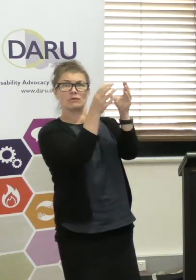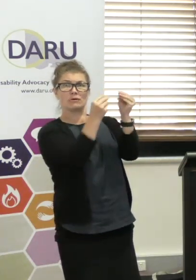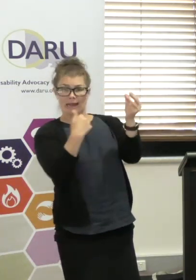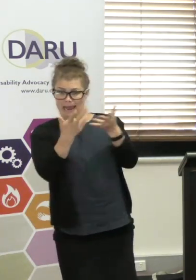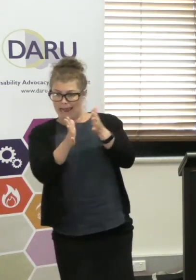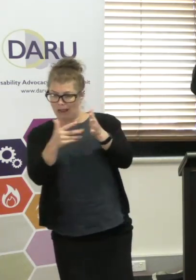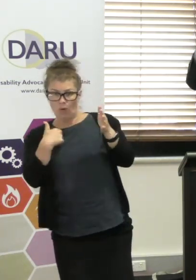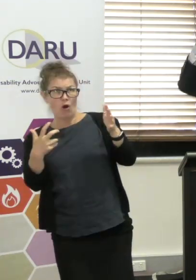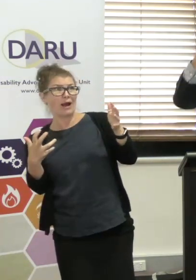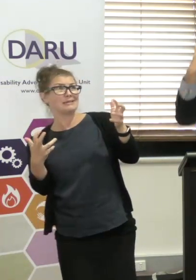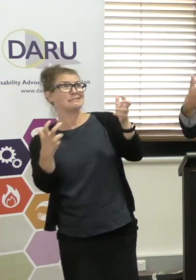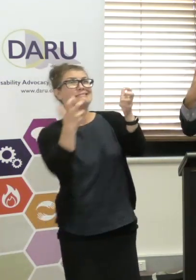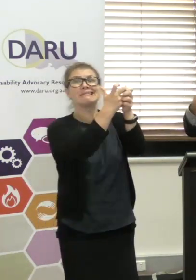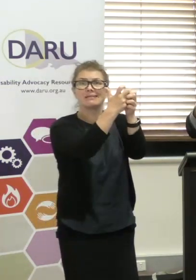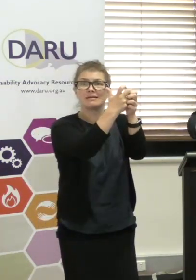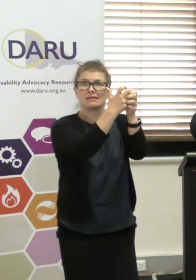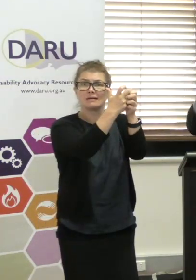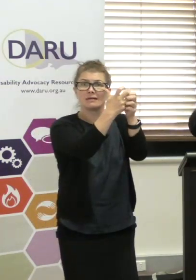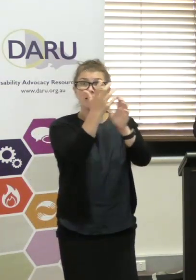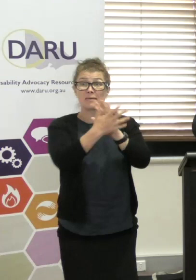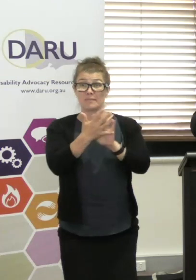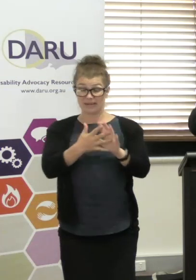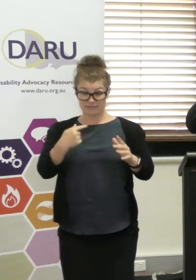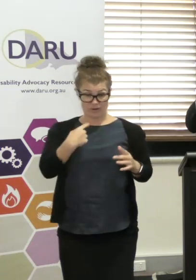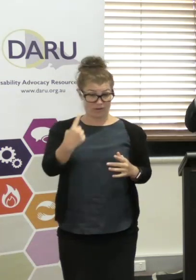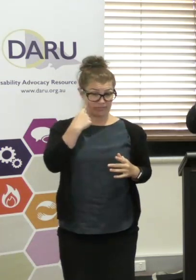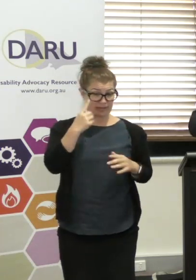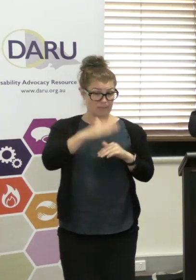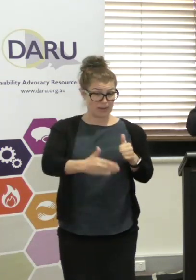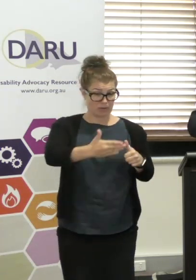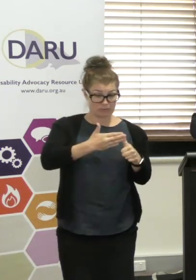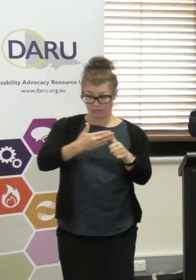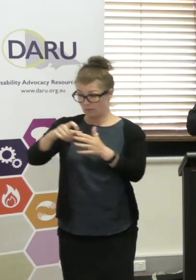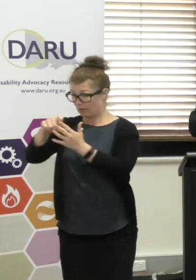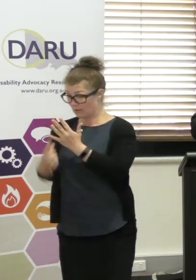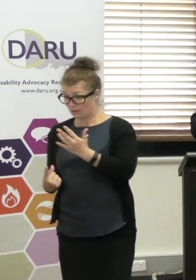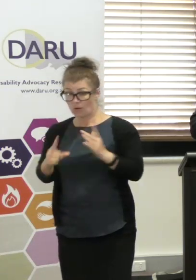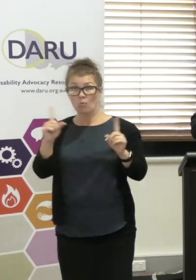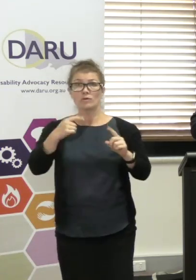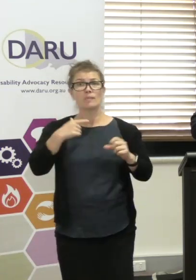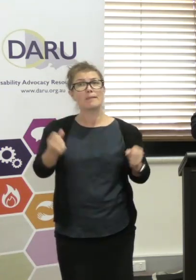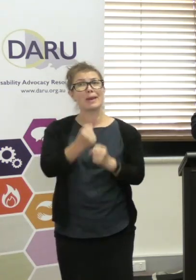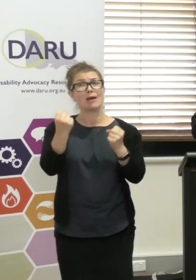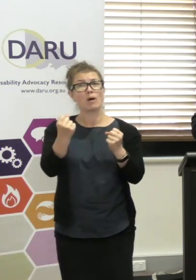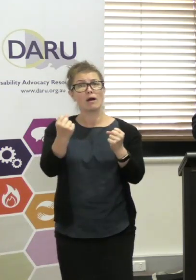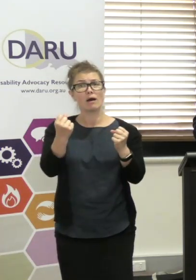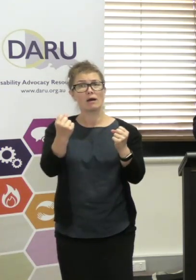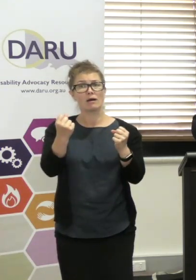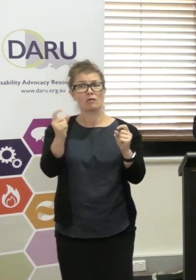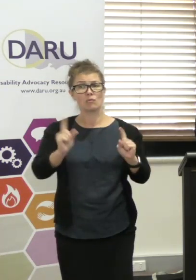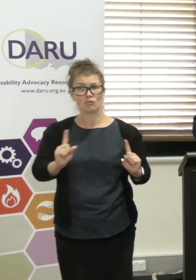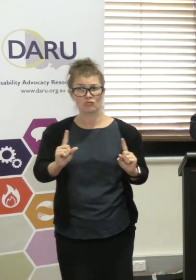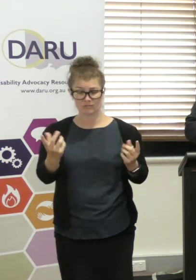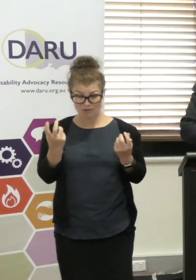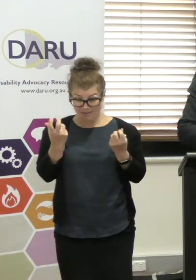the two, the relative power that you have, and there's a lot of theoretical work. If you're really interested in intersectionality, go to